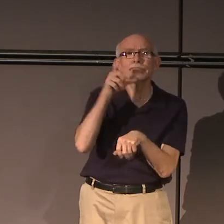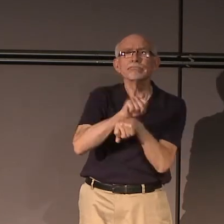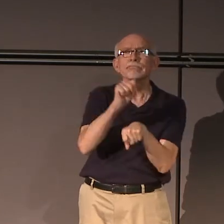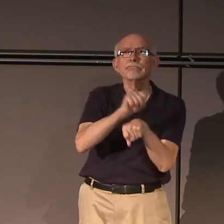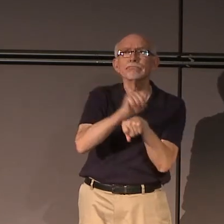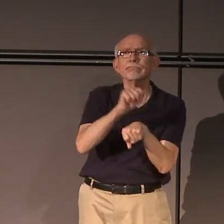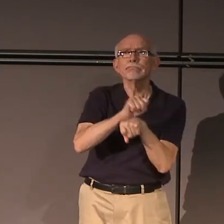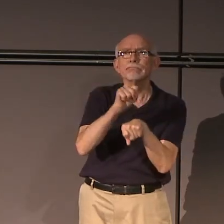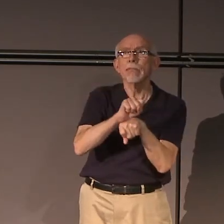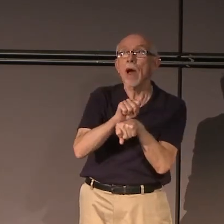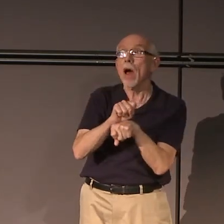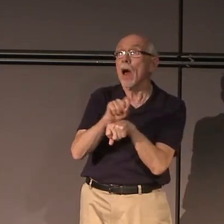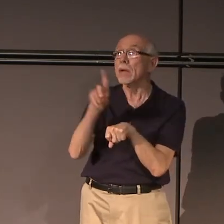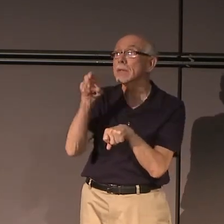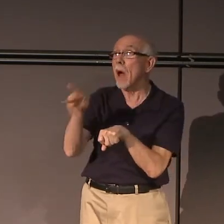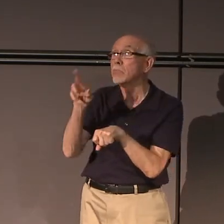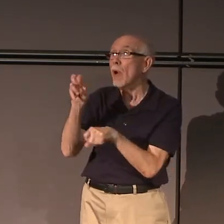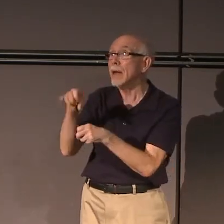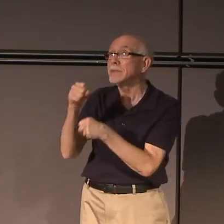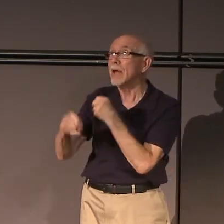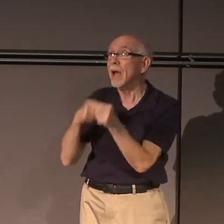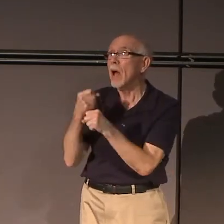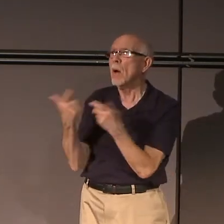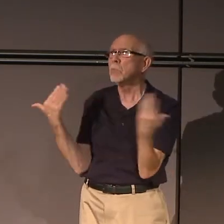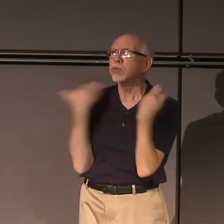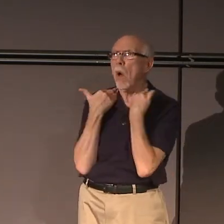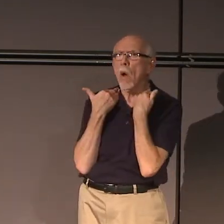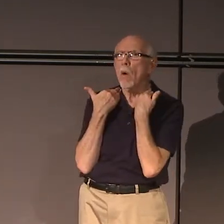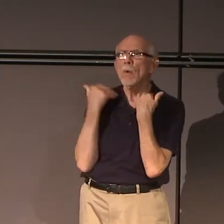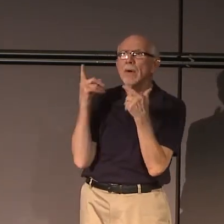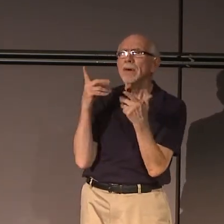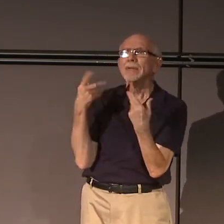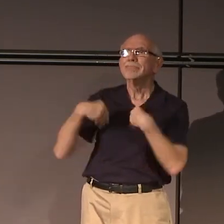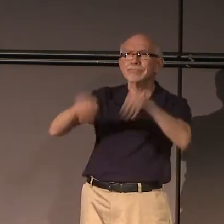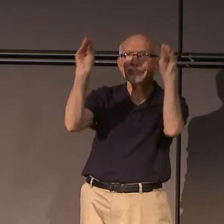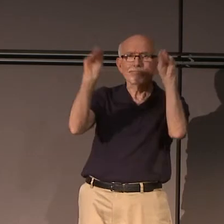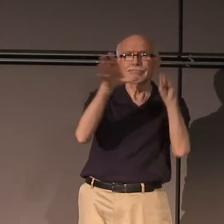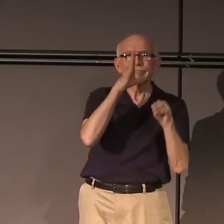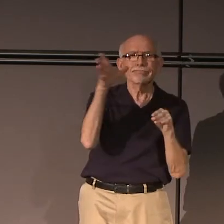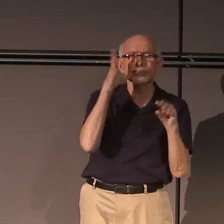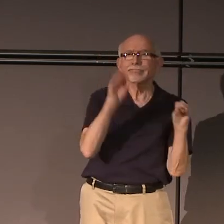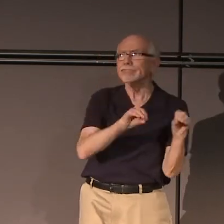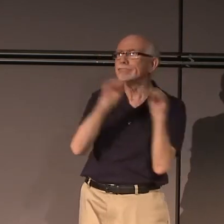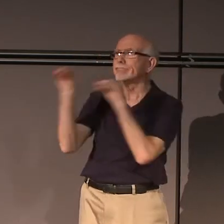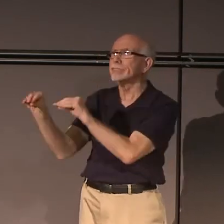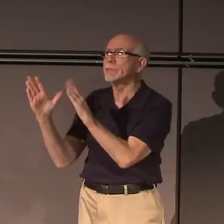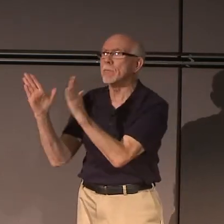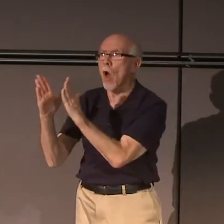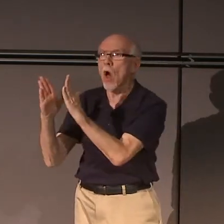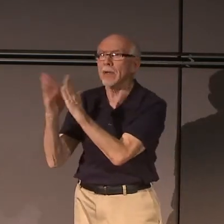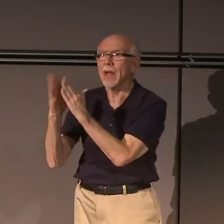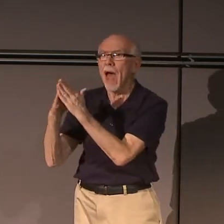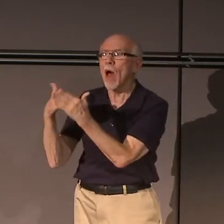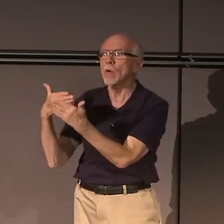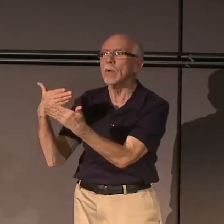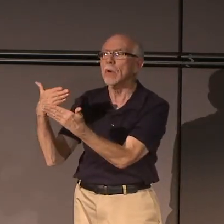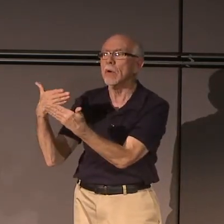Now at that time, my father worked on a farm. And during the Depression years, actually he owned a farm, and he had to sell